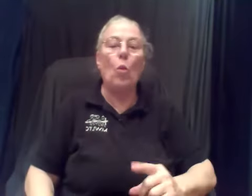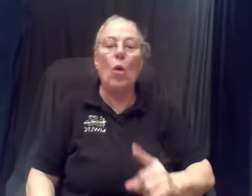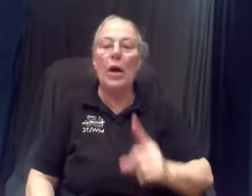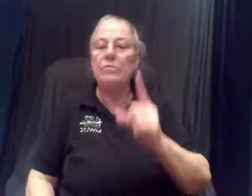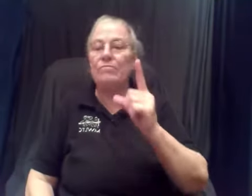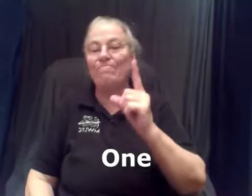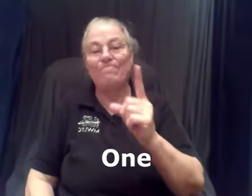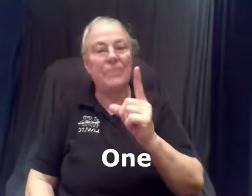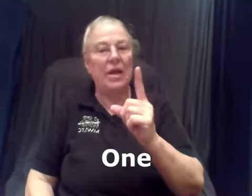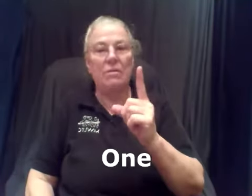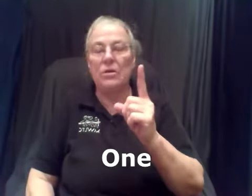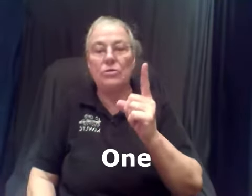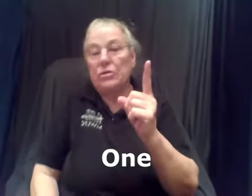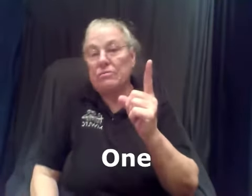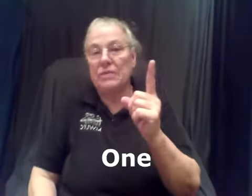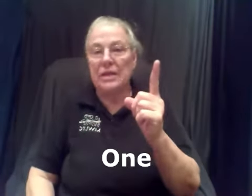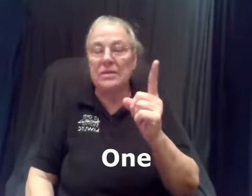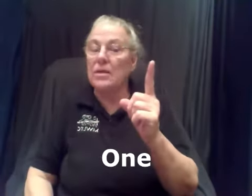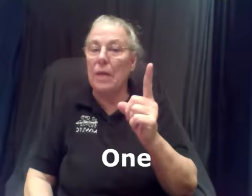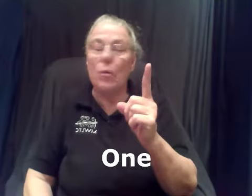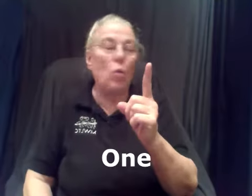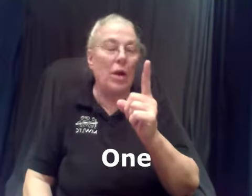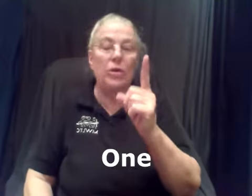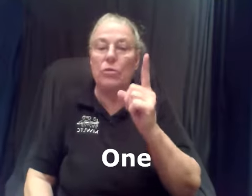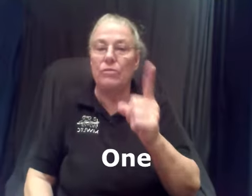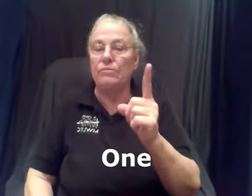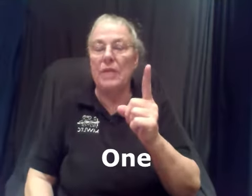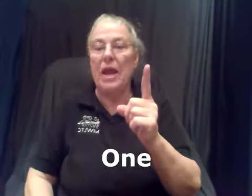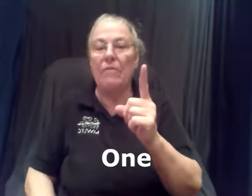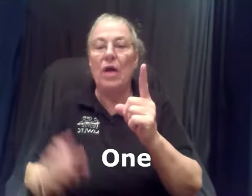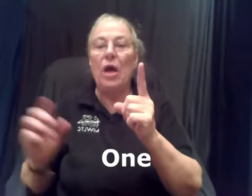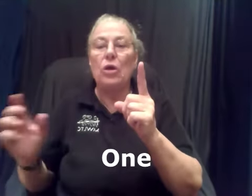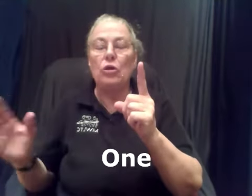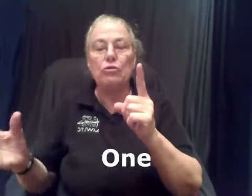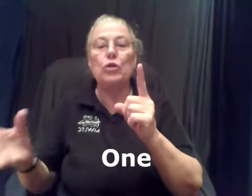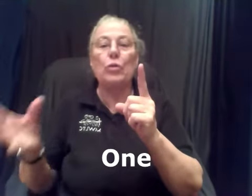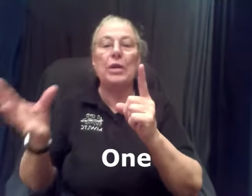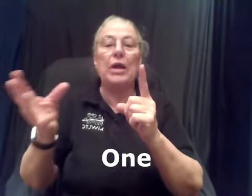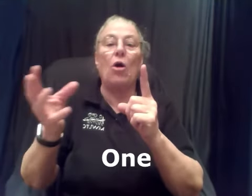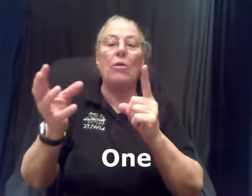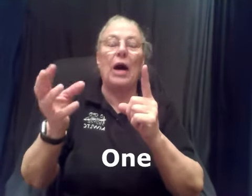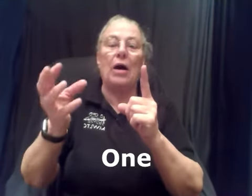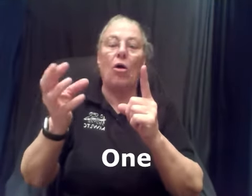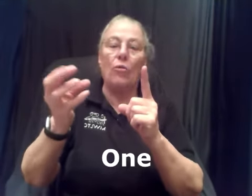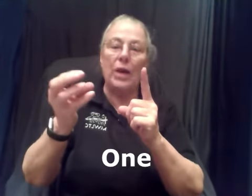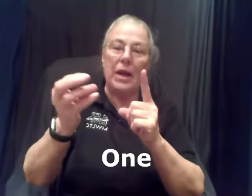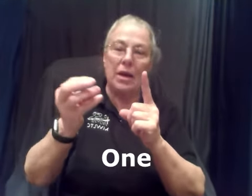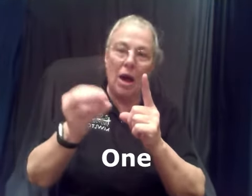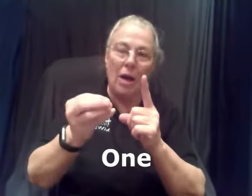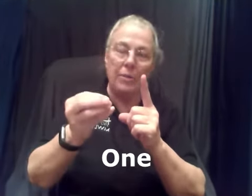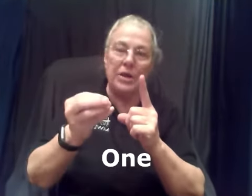One, and you just, it's the number one. You have usually already accomplished